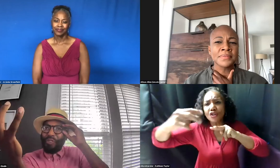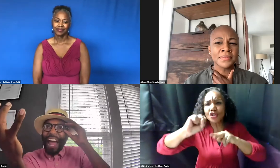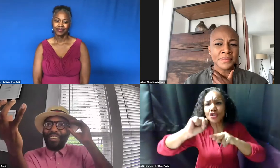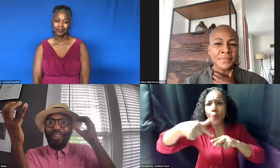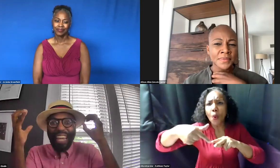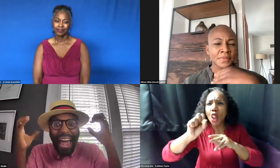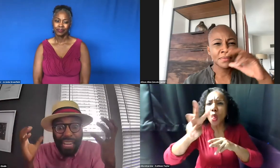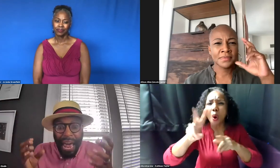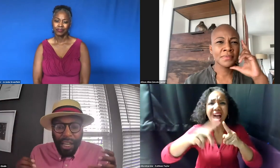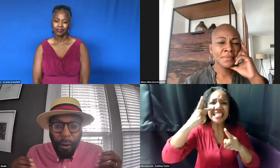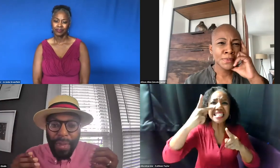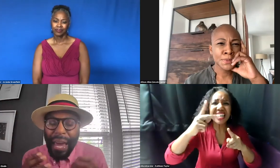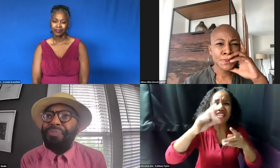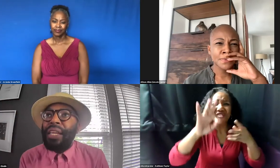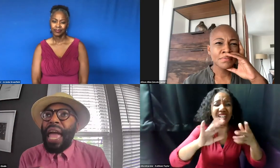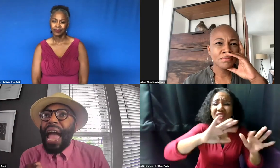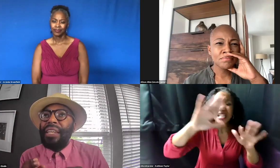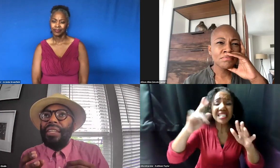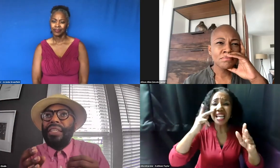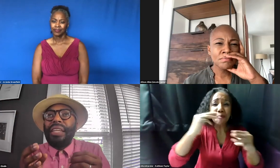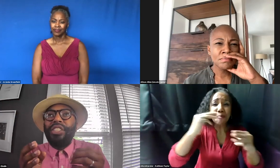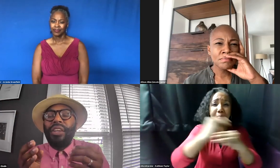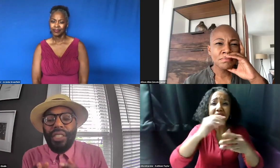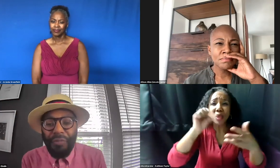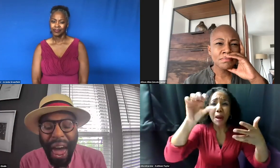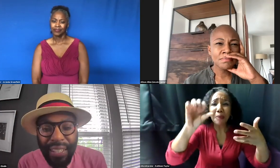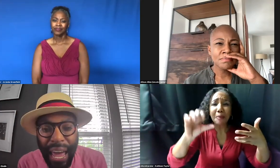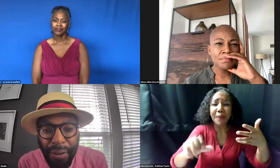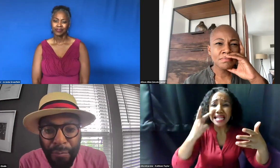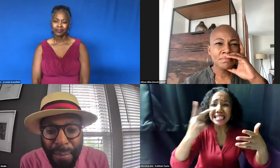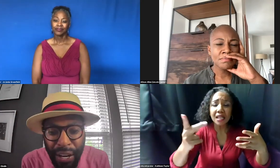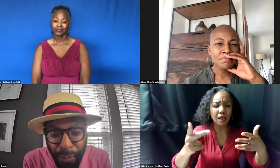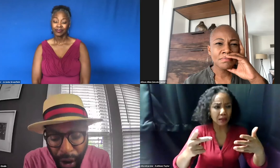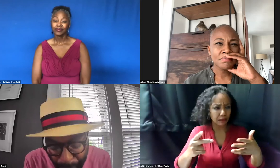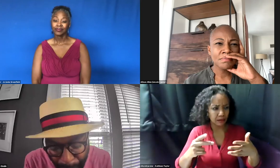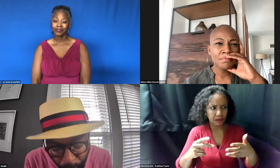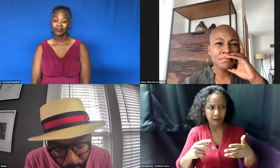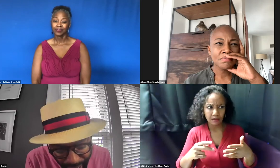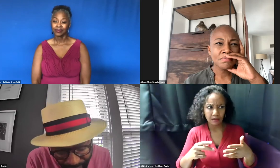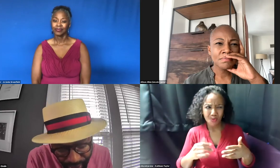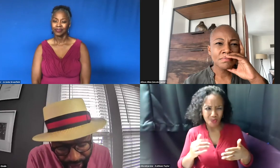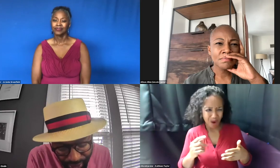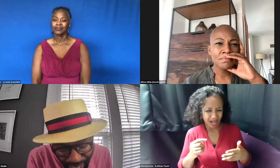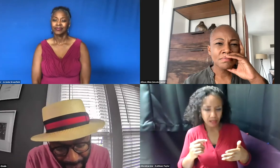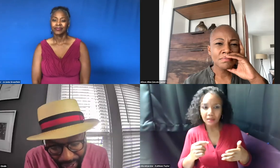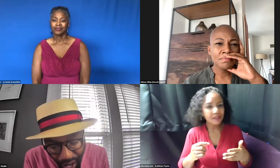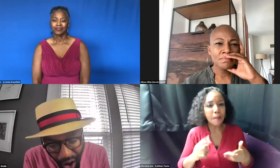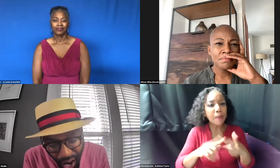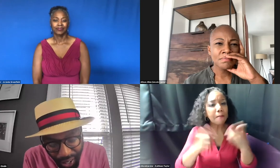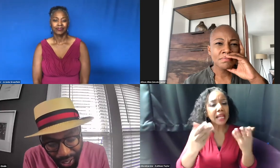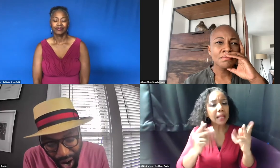see fractals, and so the fact that many of the people who are in